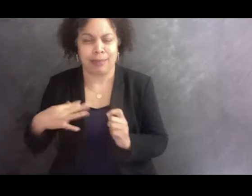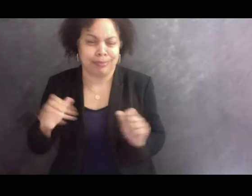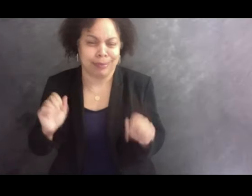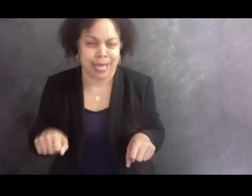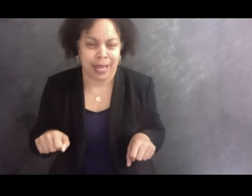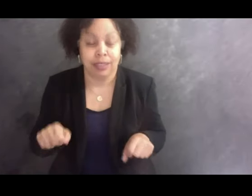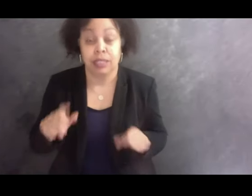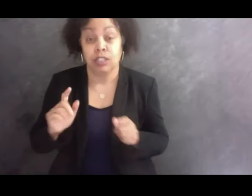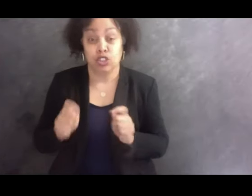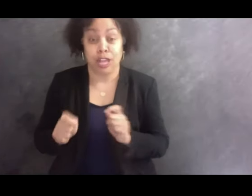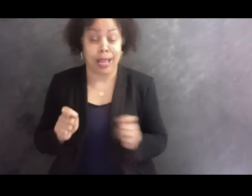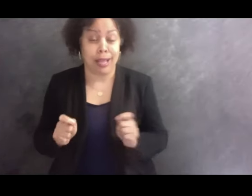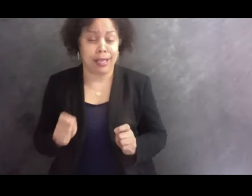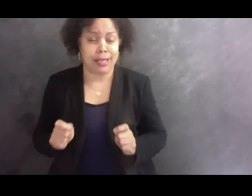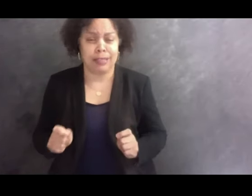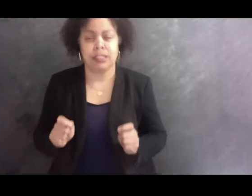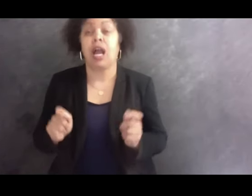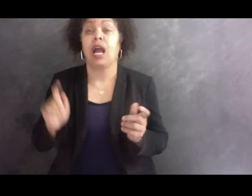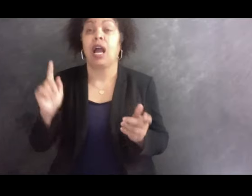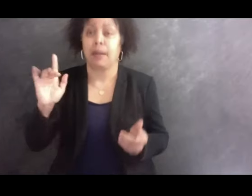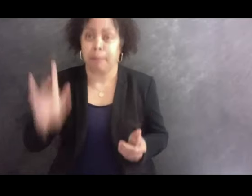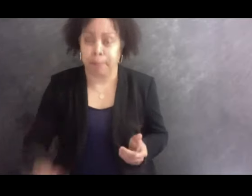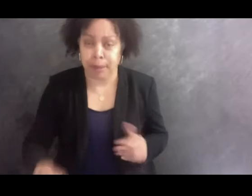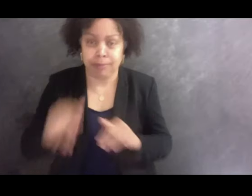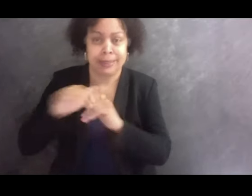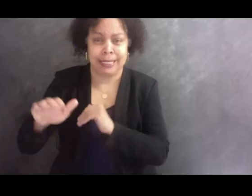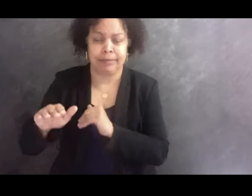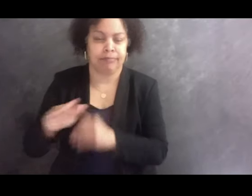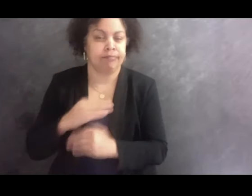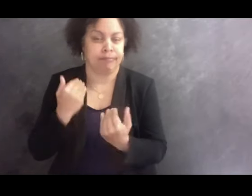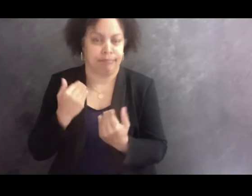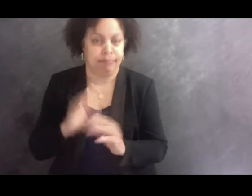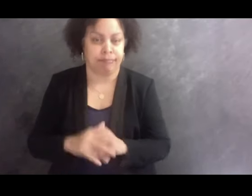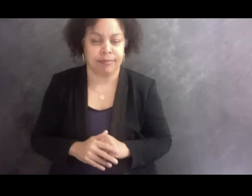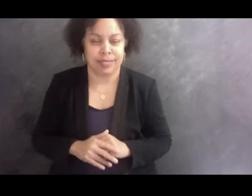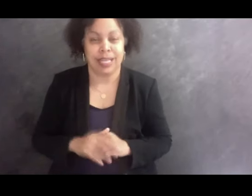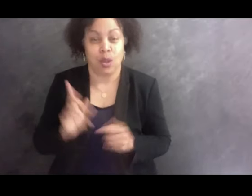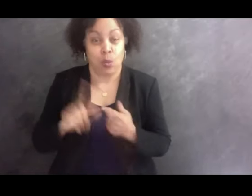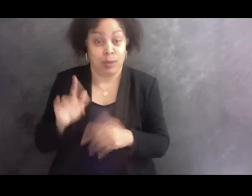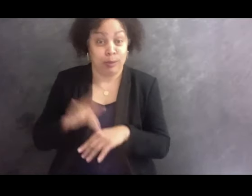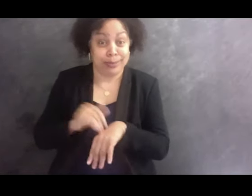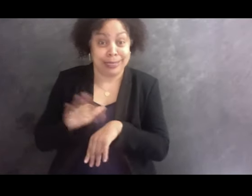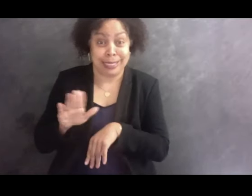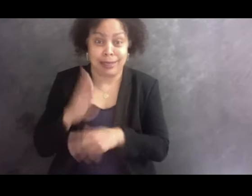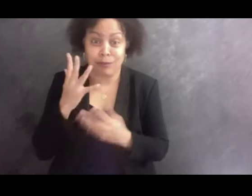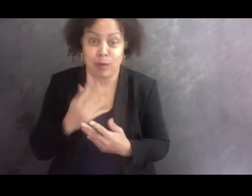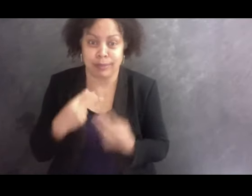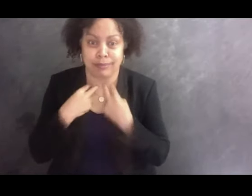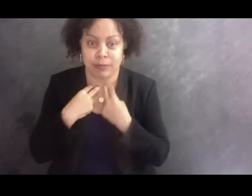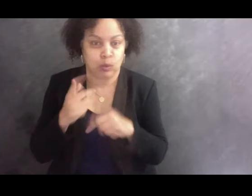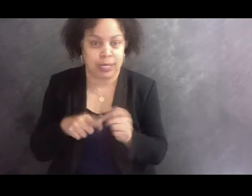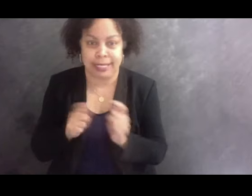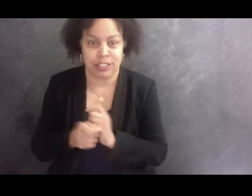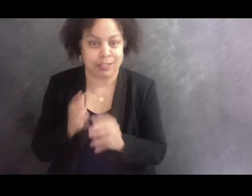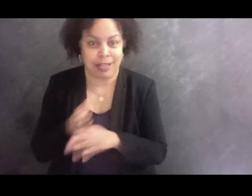you submit it. So you should be able to change any field. After you submit the application, you're unfortunately not able to make any